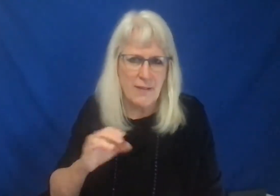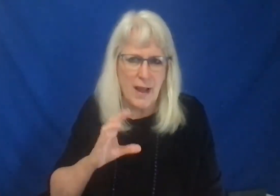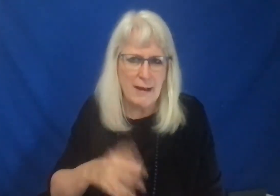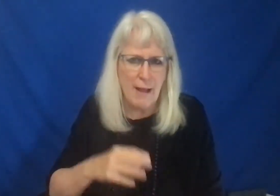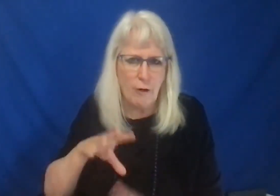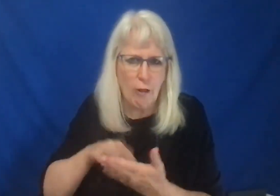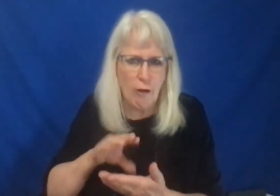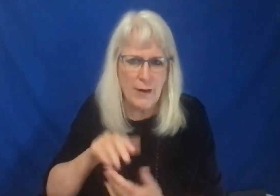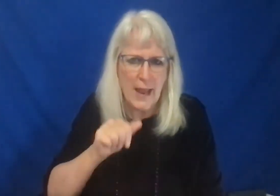concept.